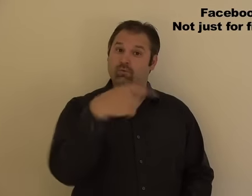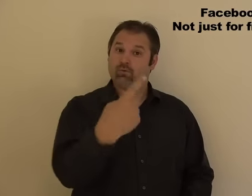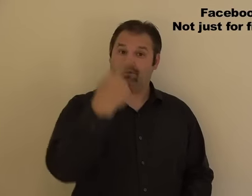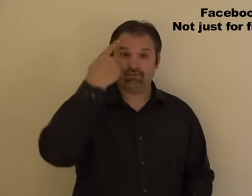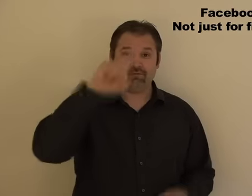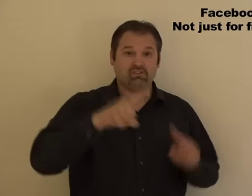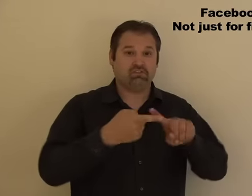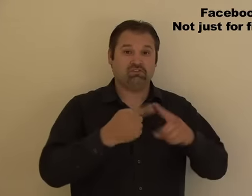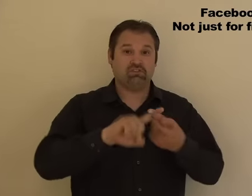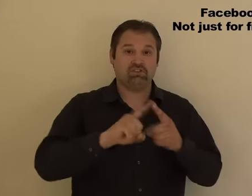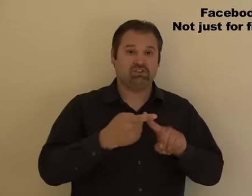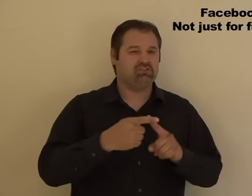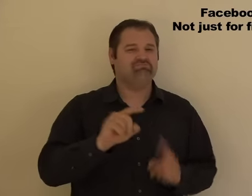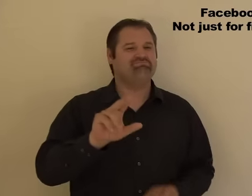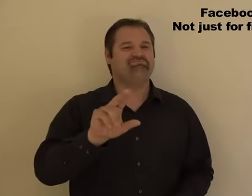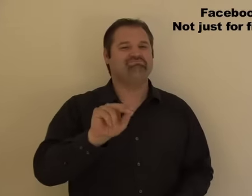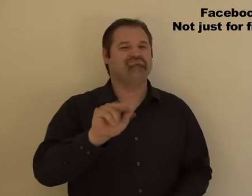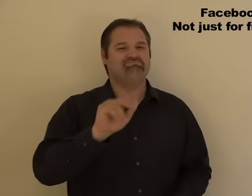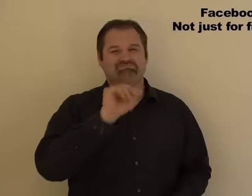Facebook is not just for friends.